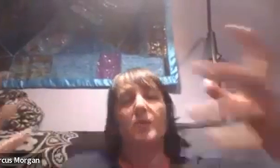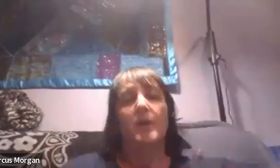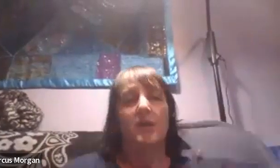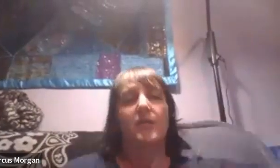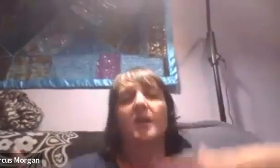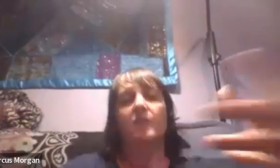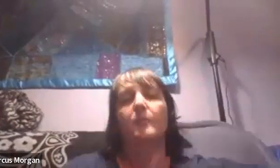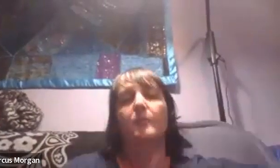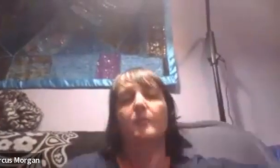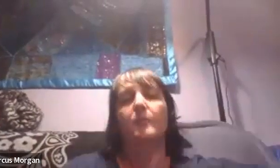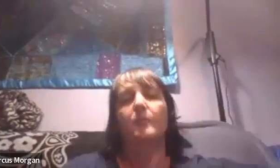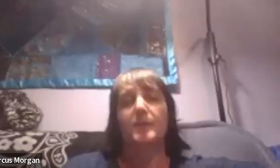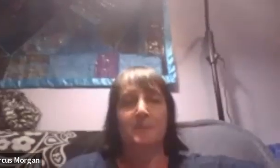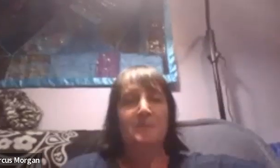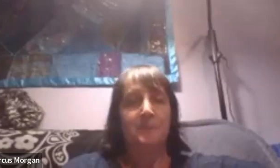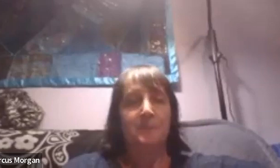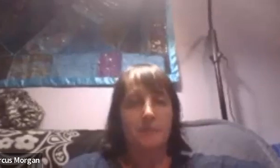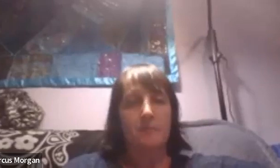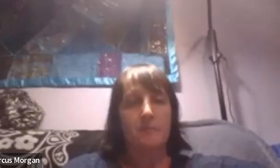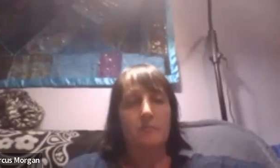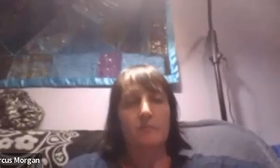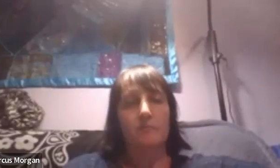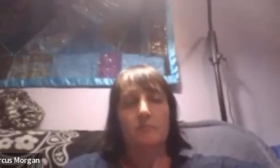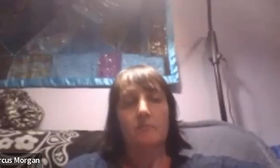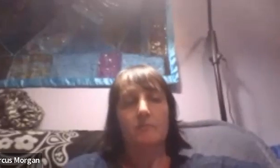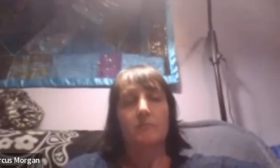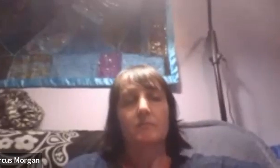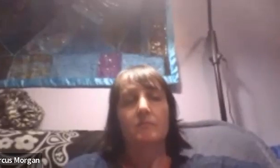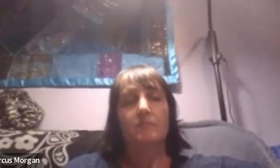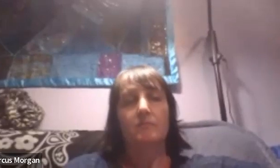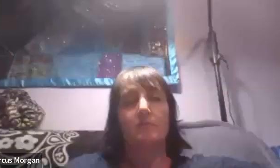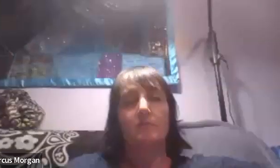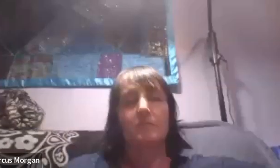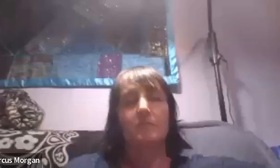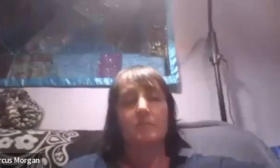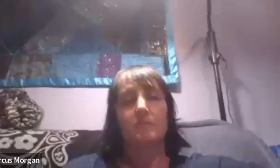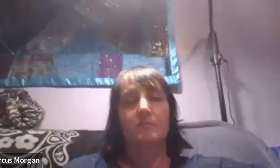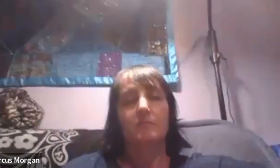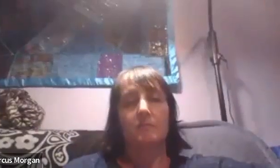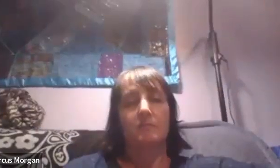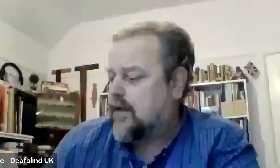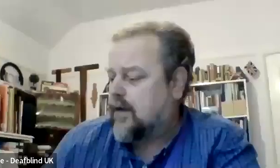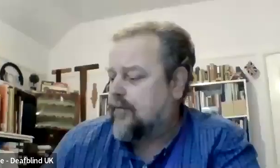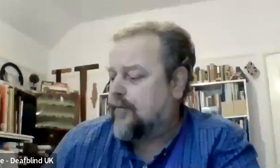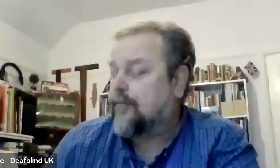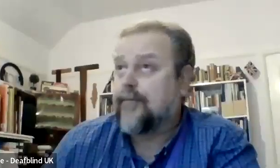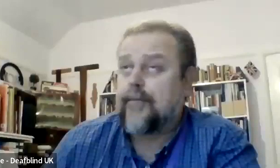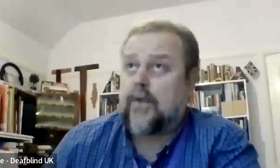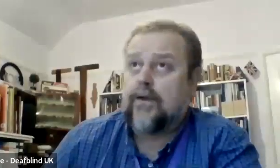get people to help other people and think of other people, I suppose. Yeah, indeed.